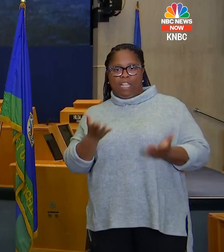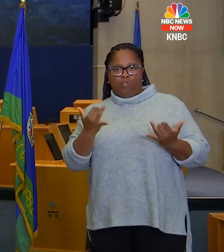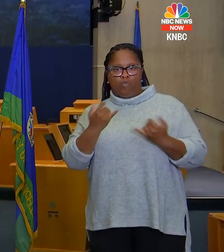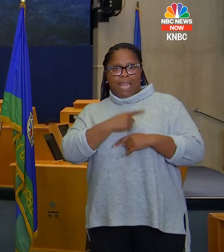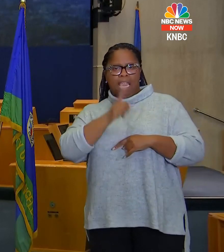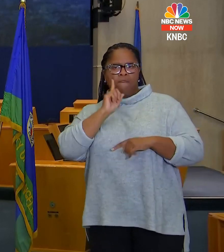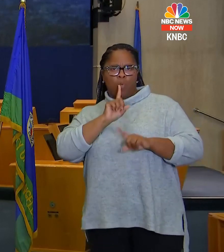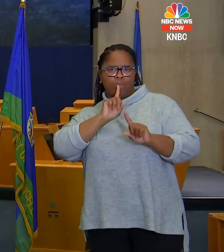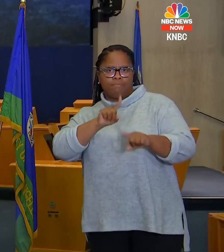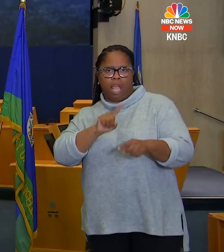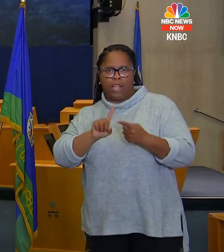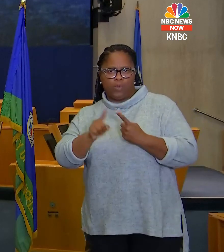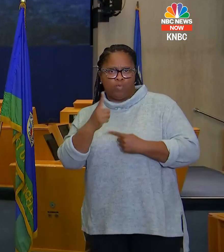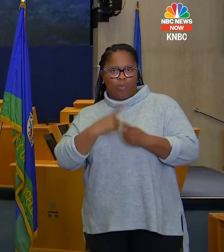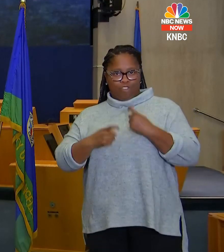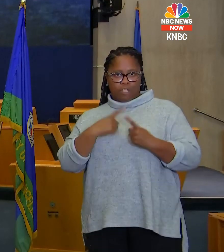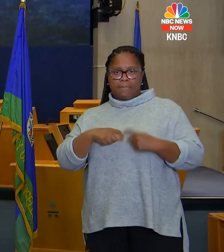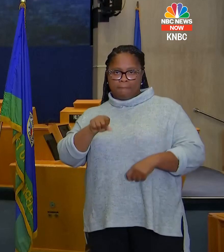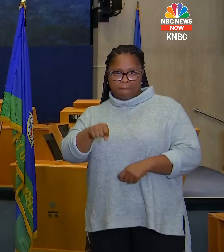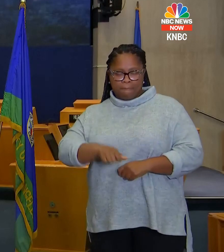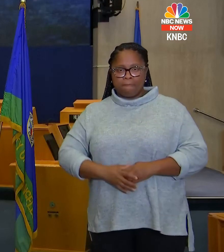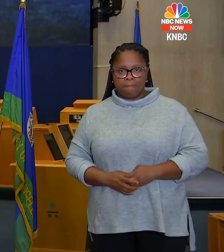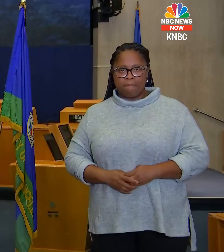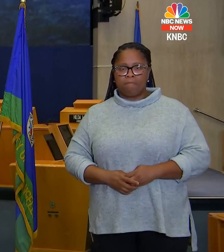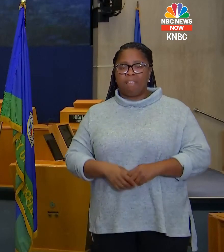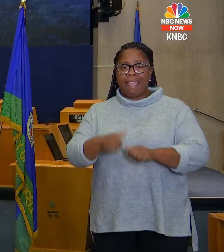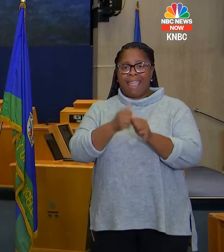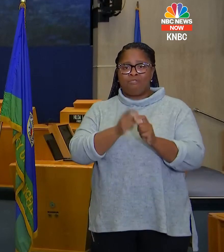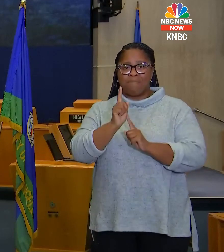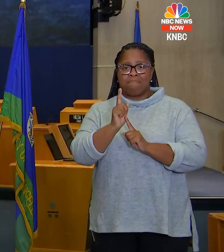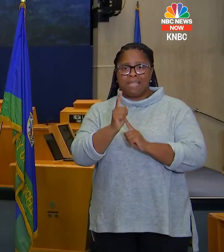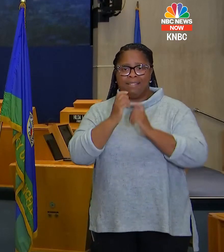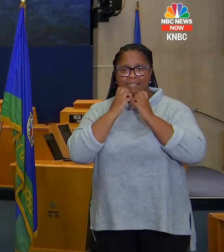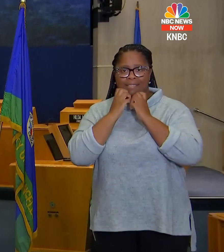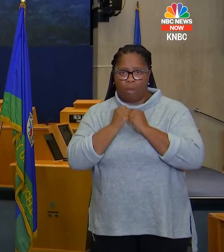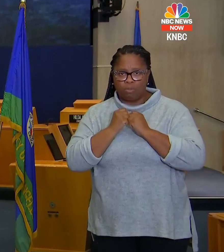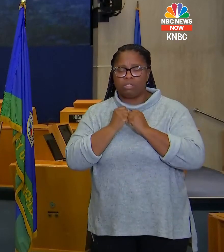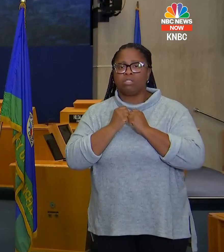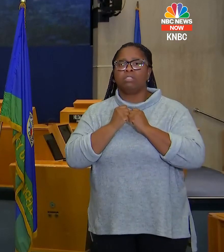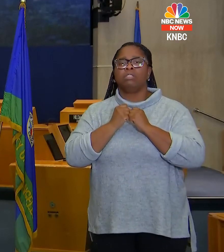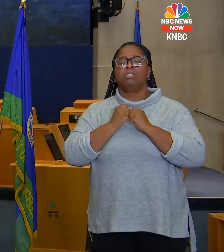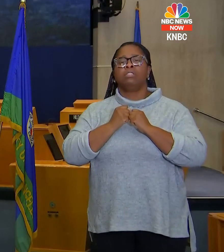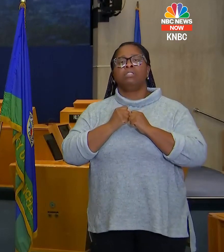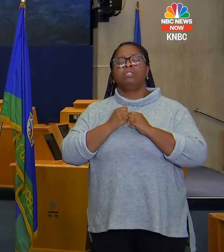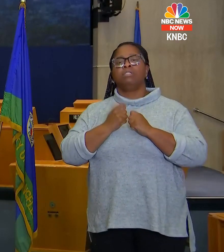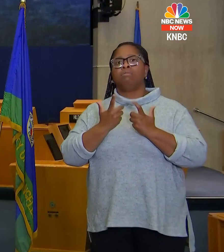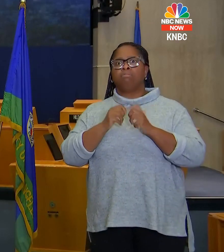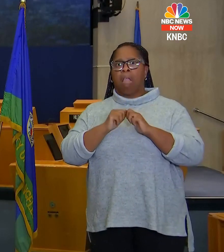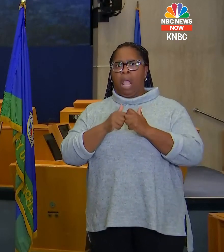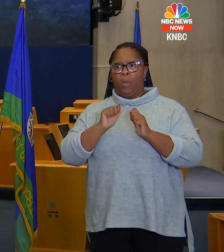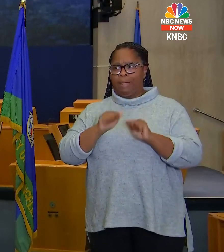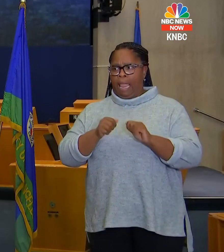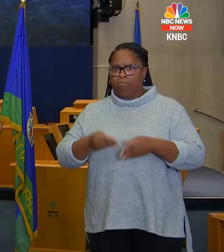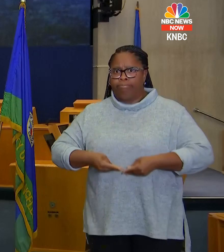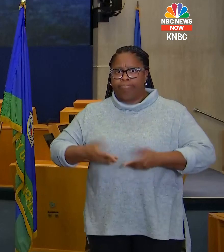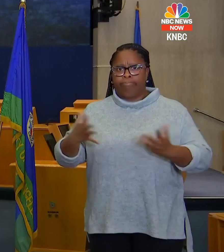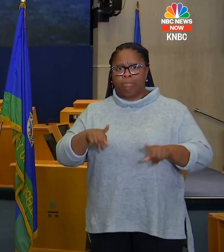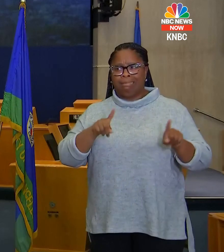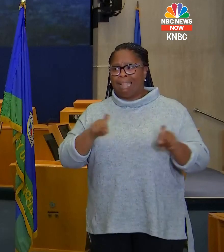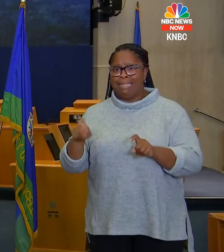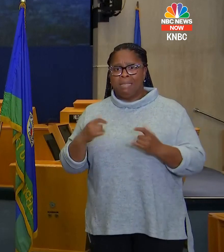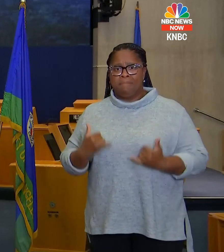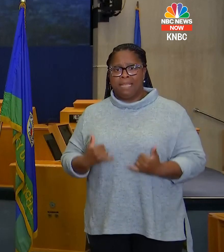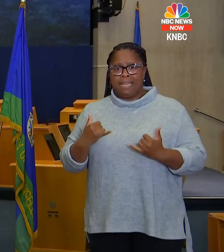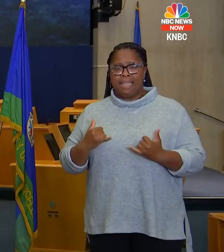specific questions. Every minute counts, and in order to deploy these tests immediately,